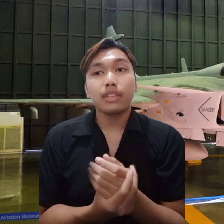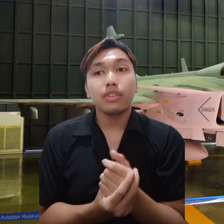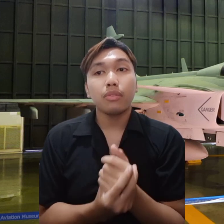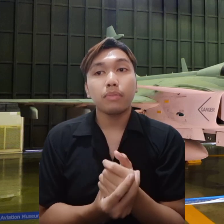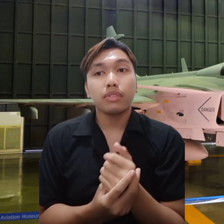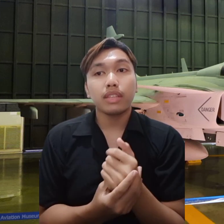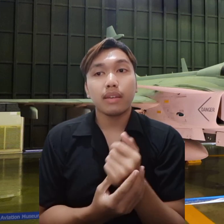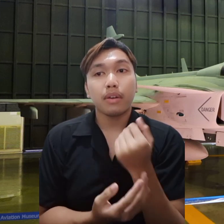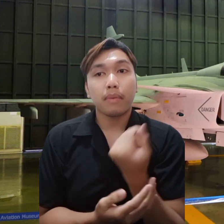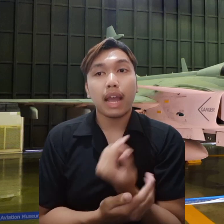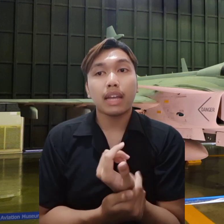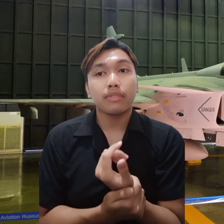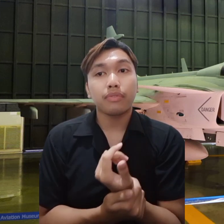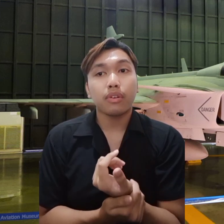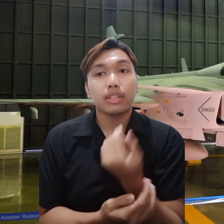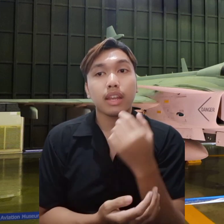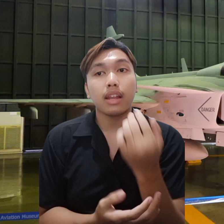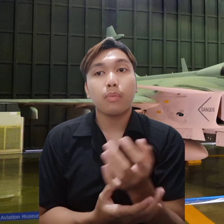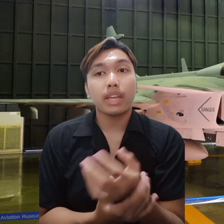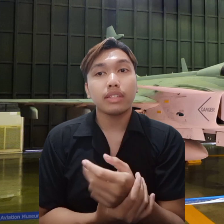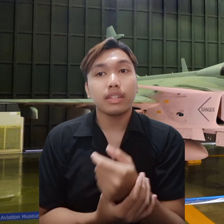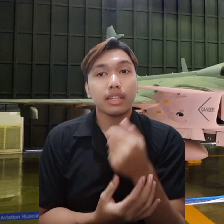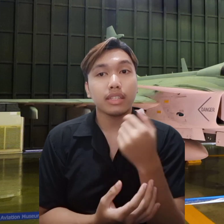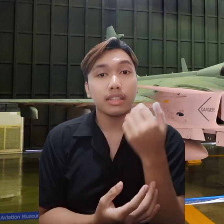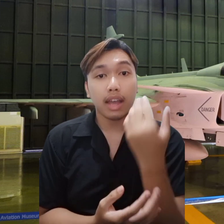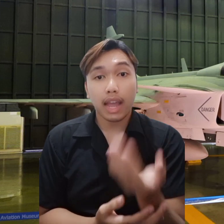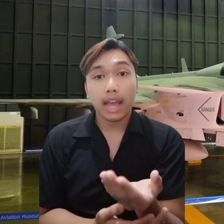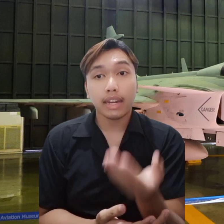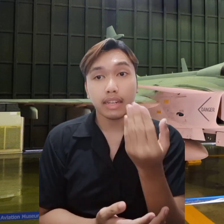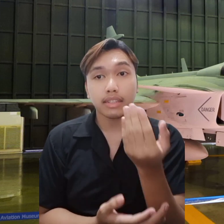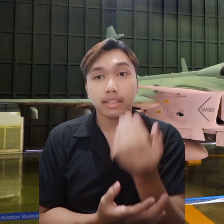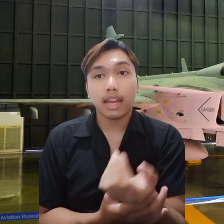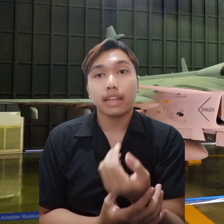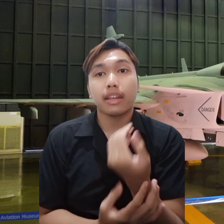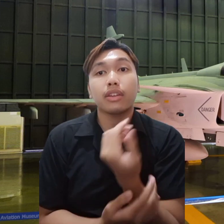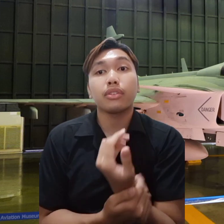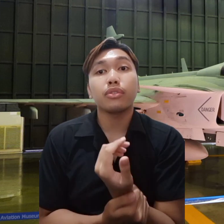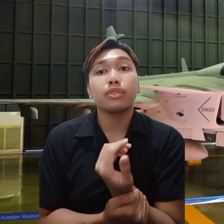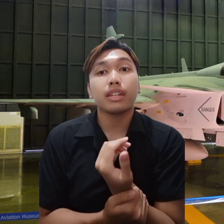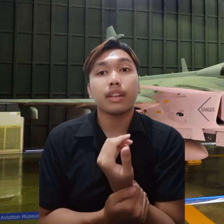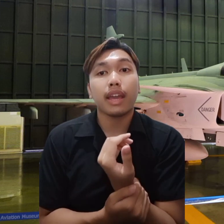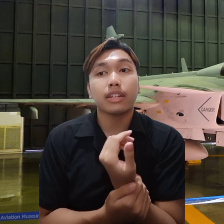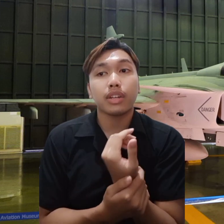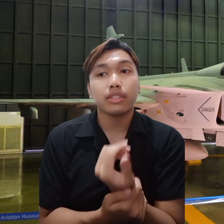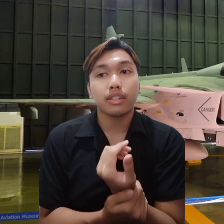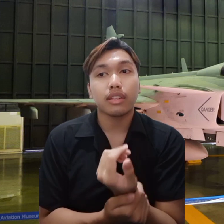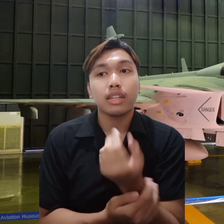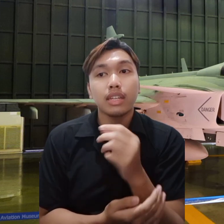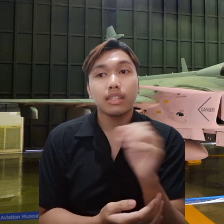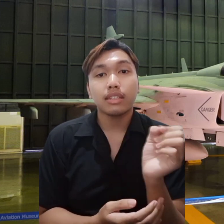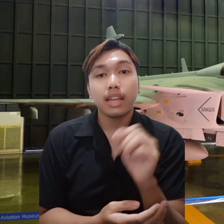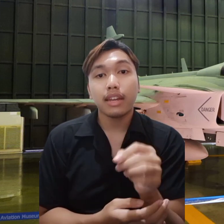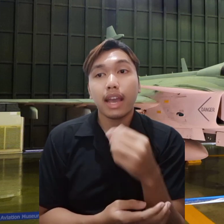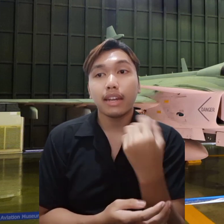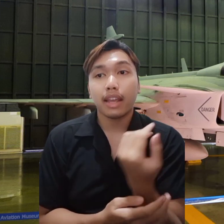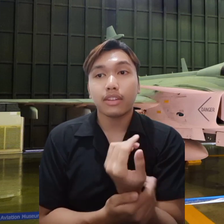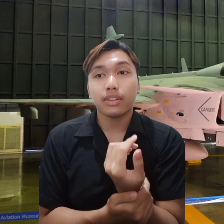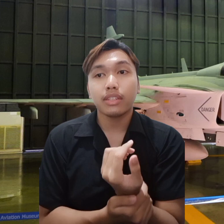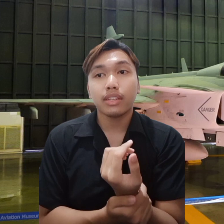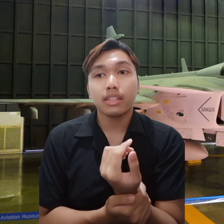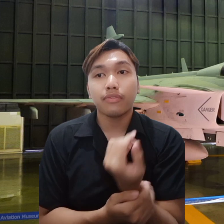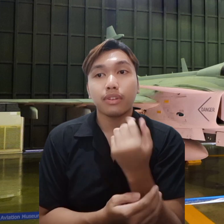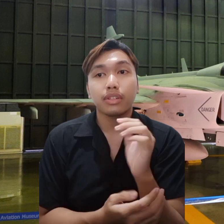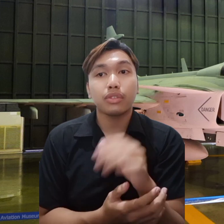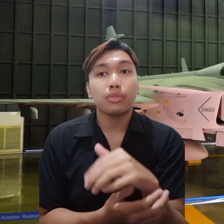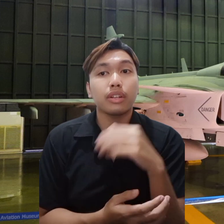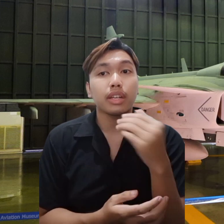the National Museum of Art, the Force and Elevation is the art and design, execution and attraction, the standard and